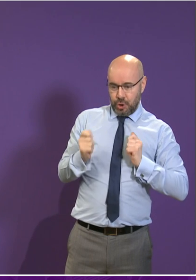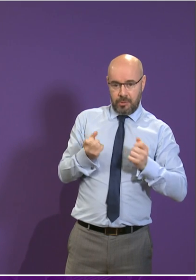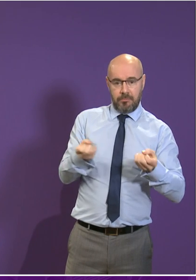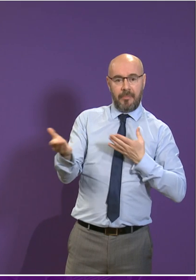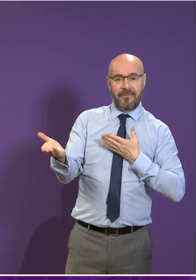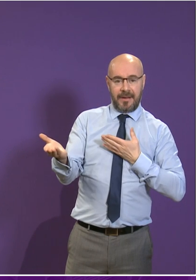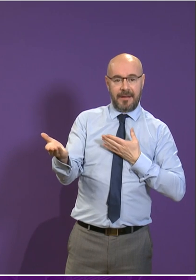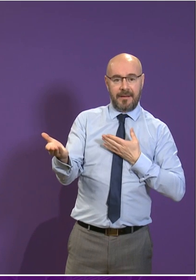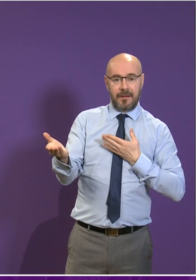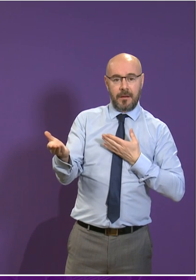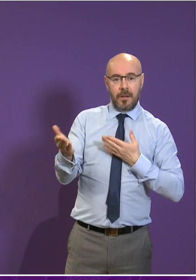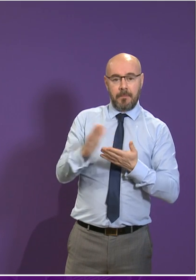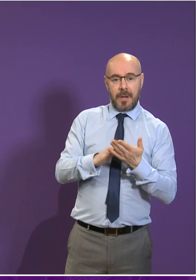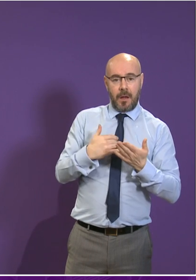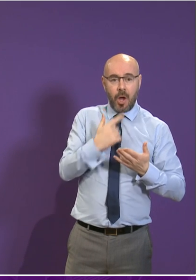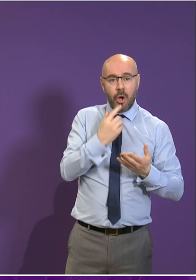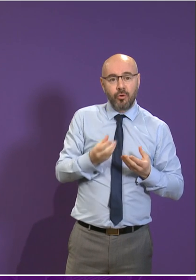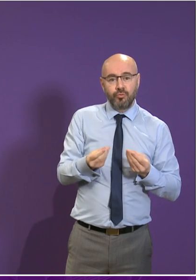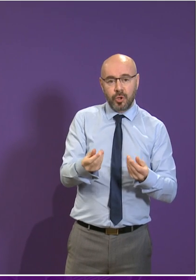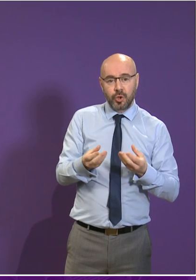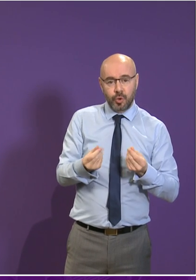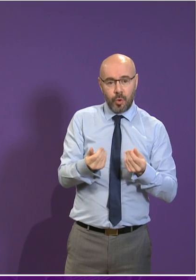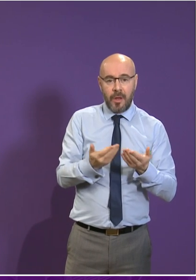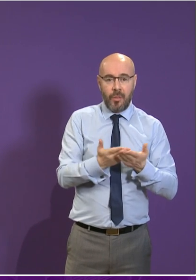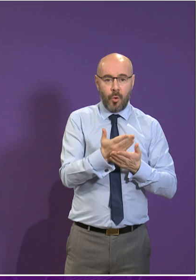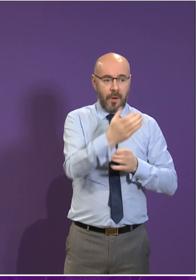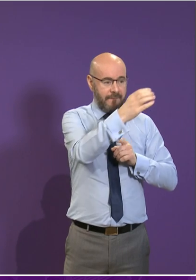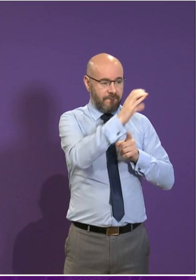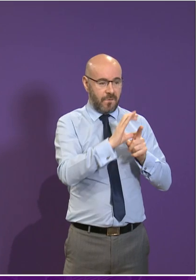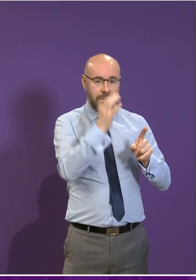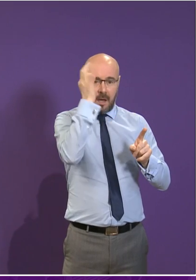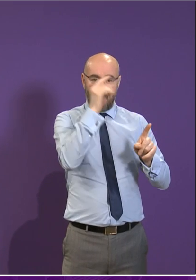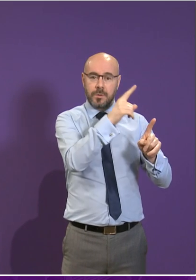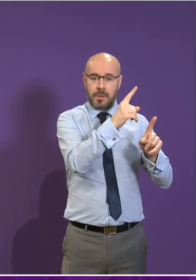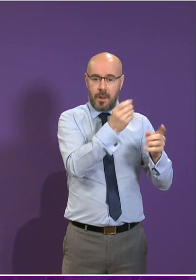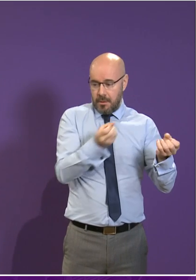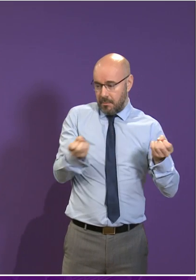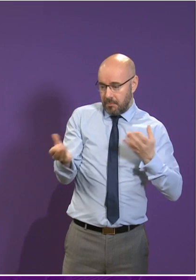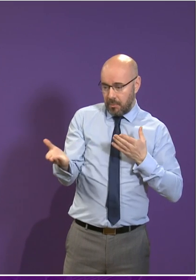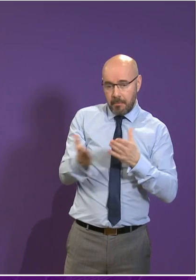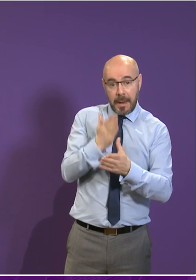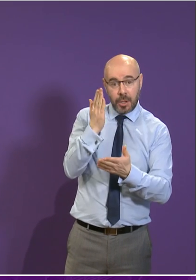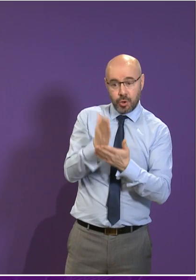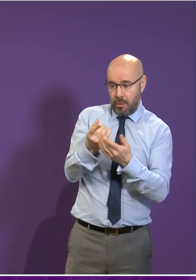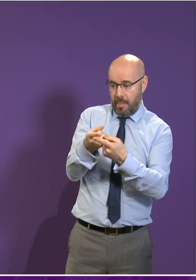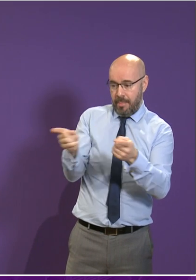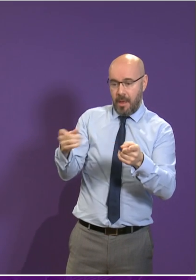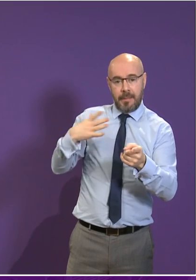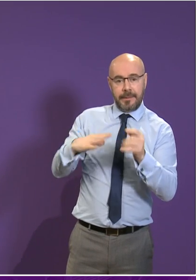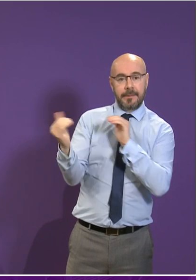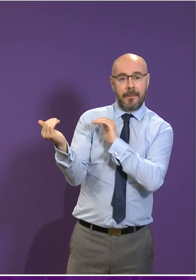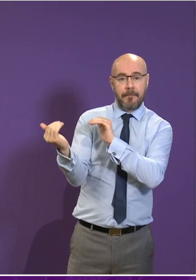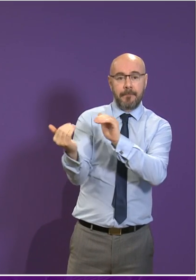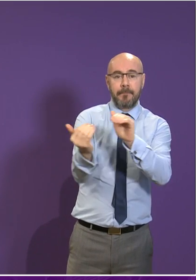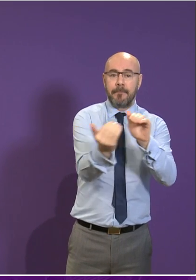they are using the resource that they get from the funding council in order to make sure that every student's need is met.